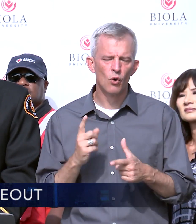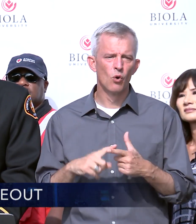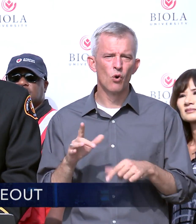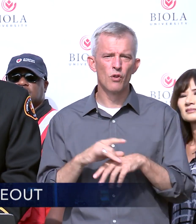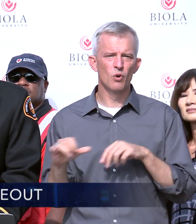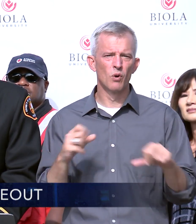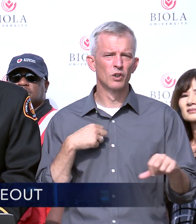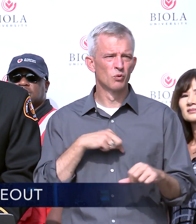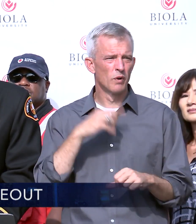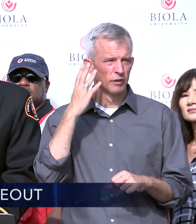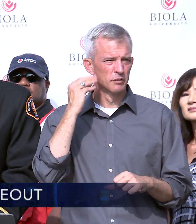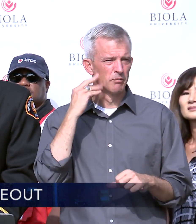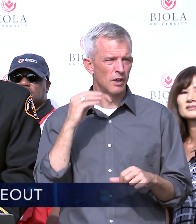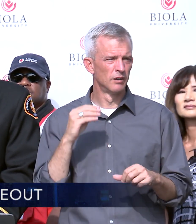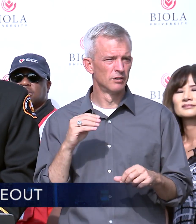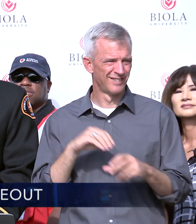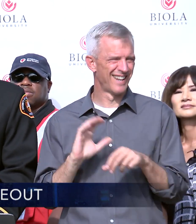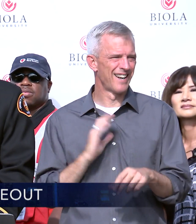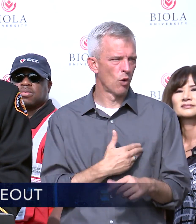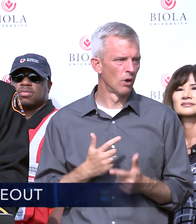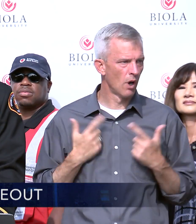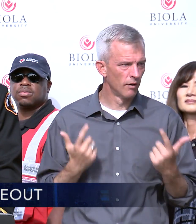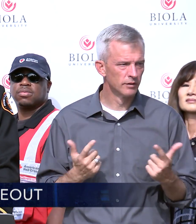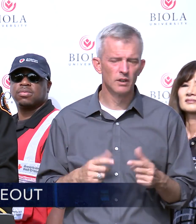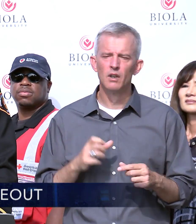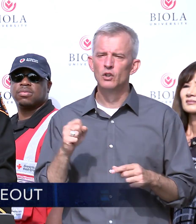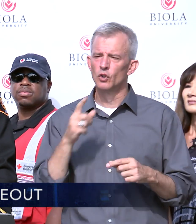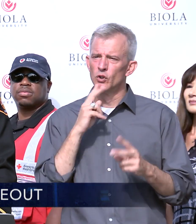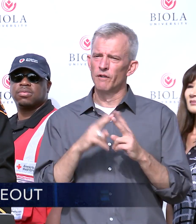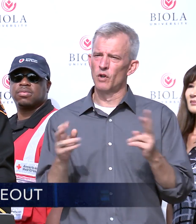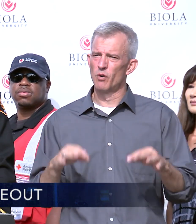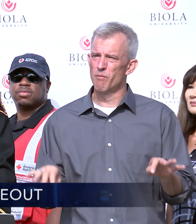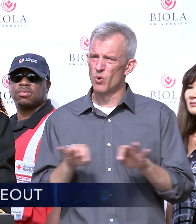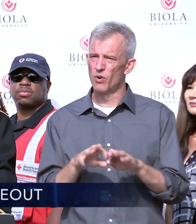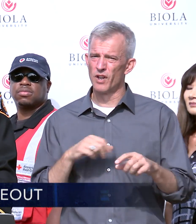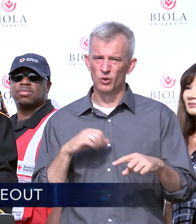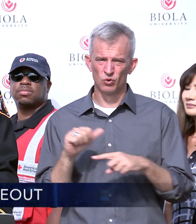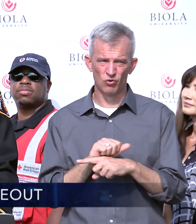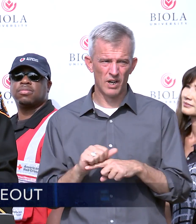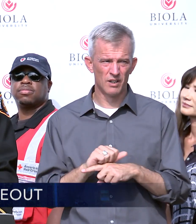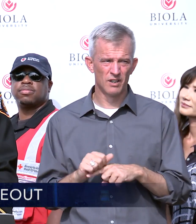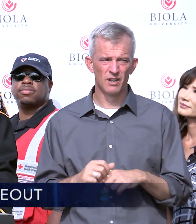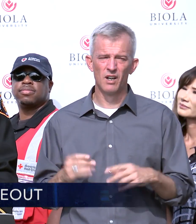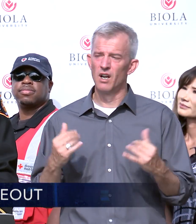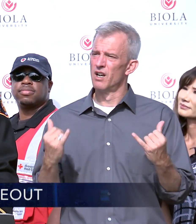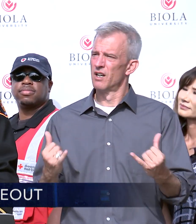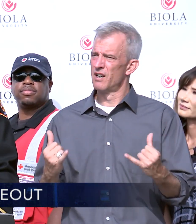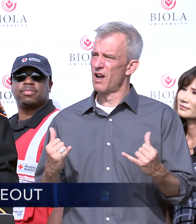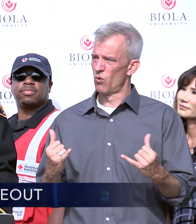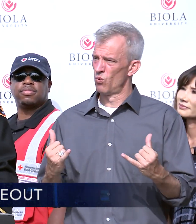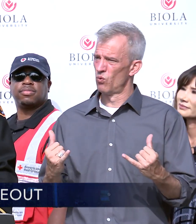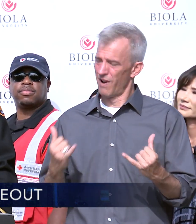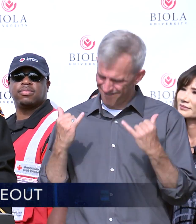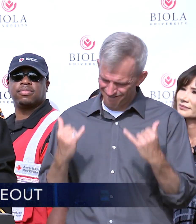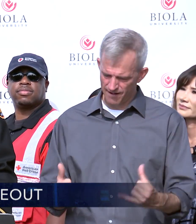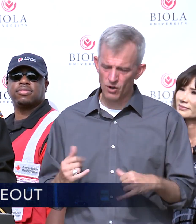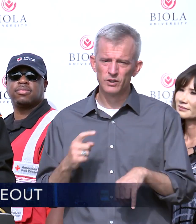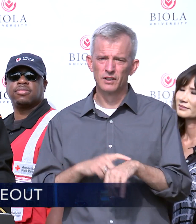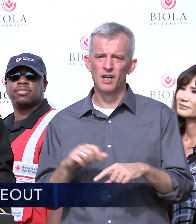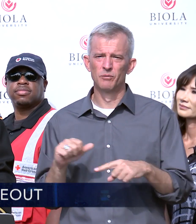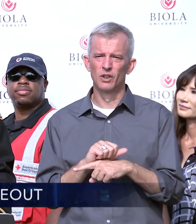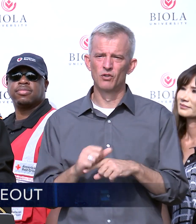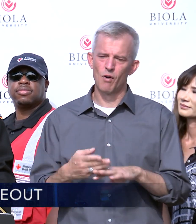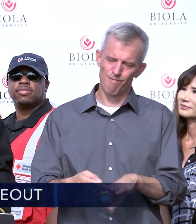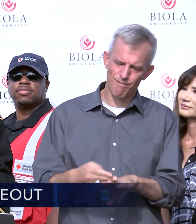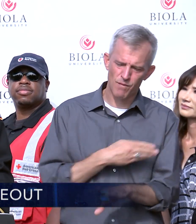that we've experienced in our lifetime. So it's very important that you train. And now is the time to train, prior